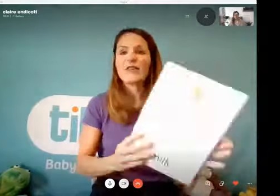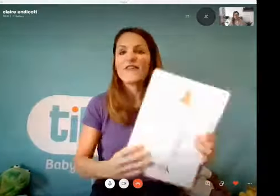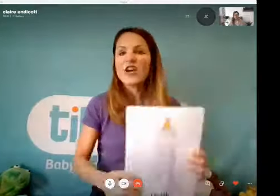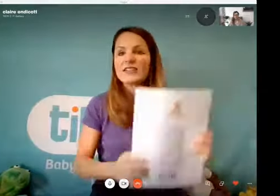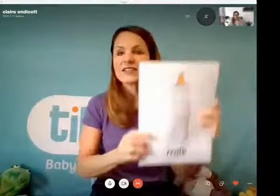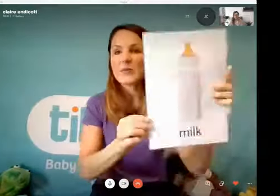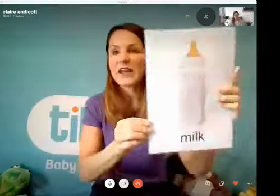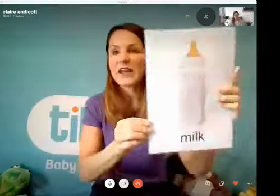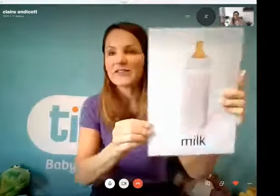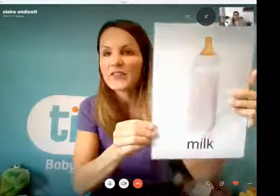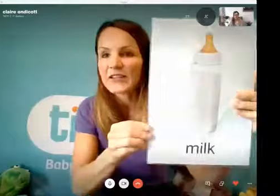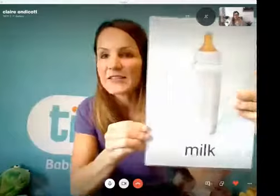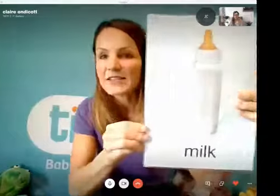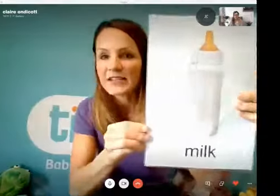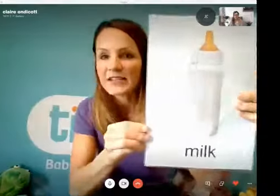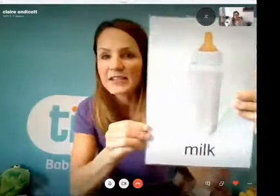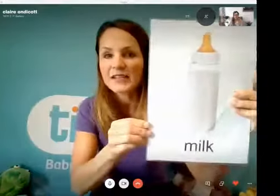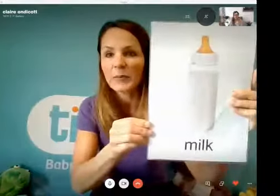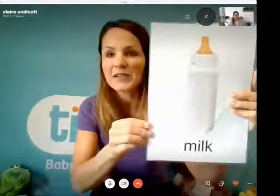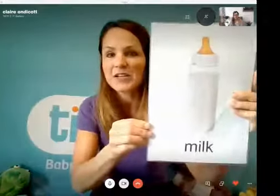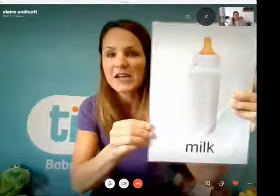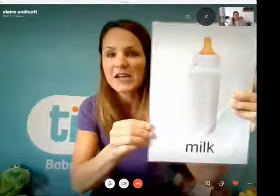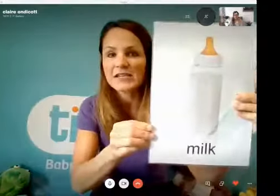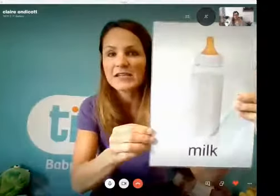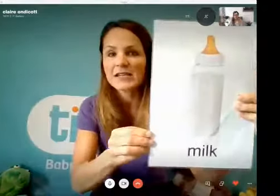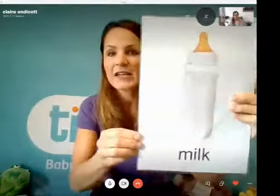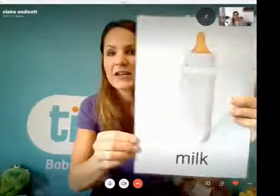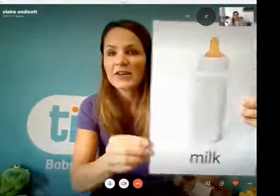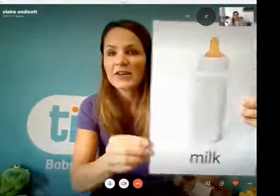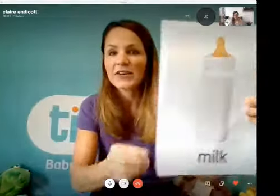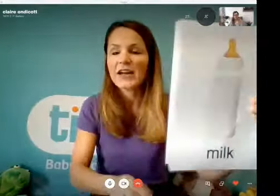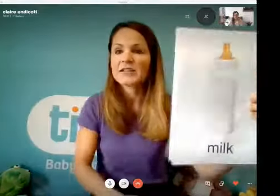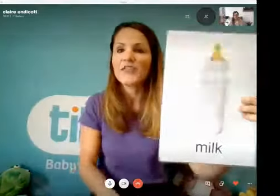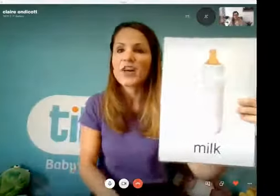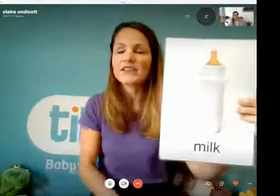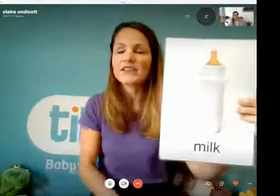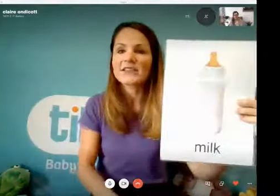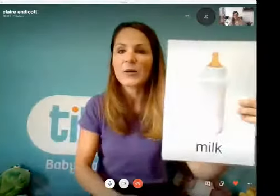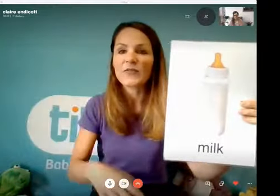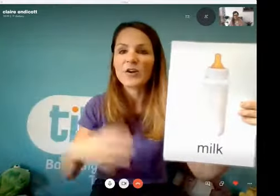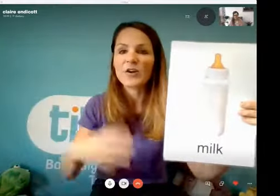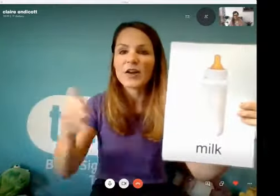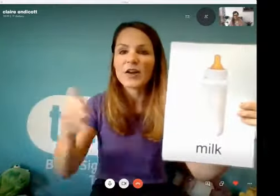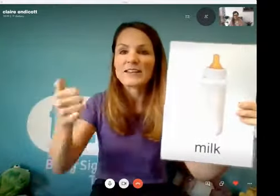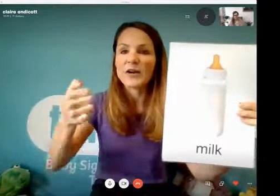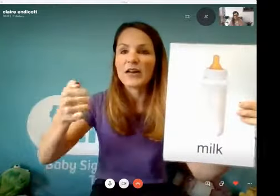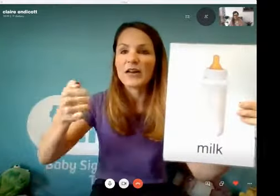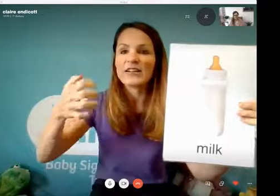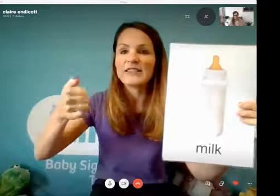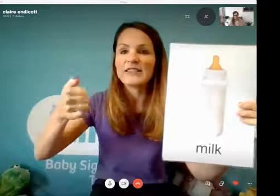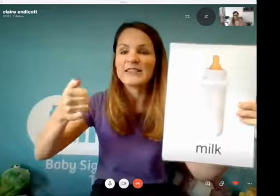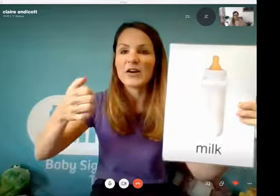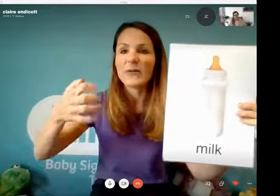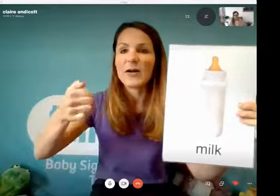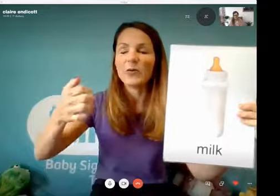we have, I don't know if you can see that. Can you see that properly, Jade? Yeah, that's fine. Okay, so the first key sign we've got is milk. Now, this is the sign for milk. Okay,